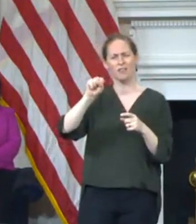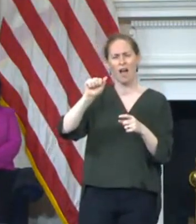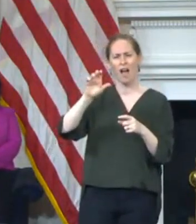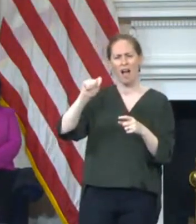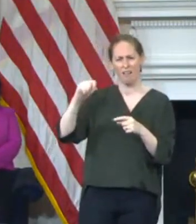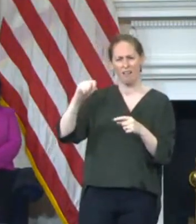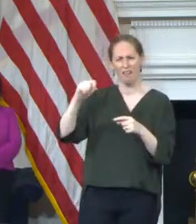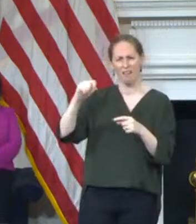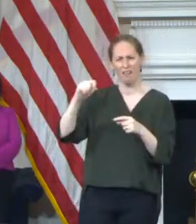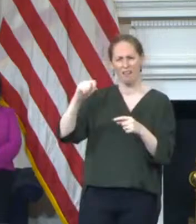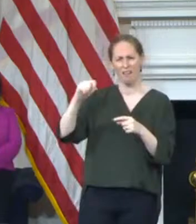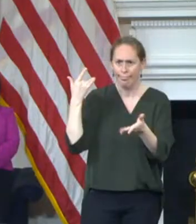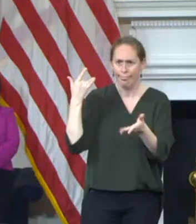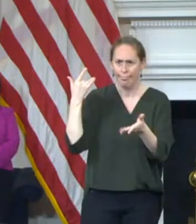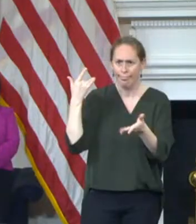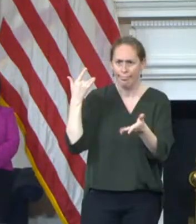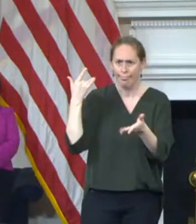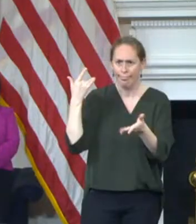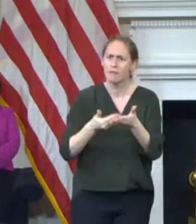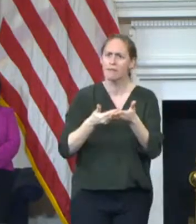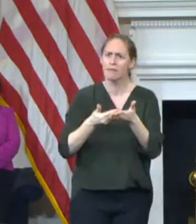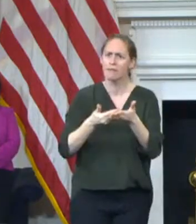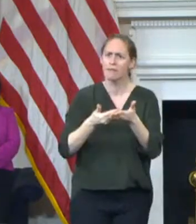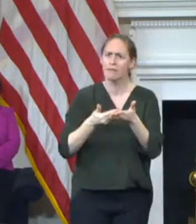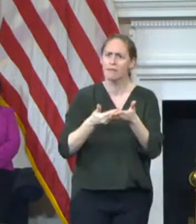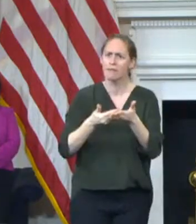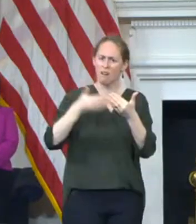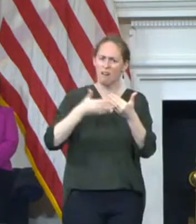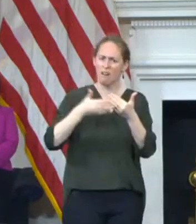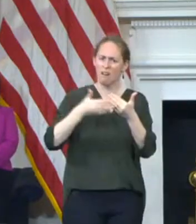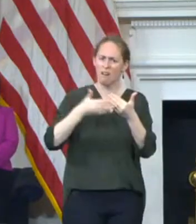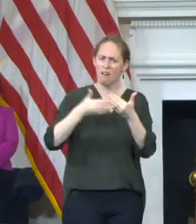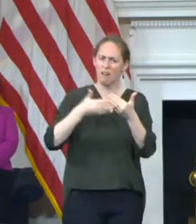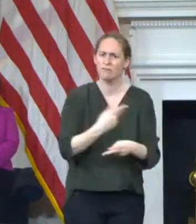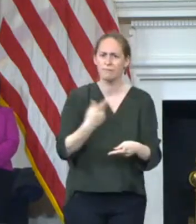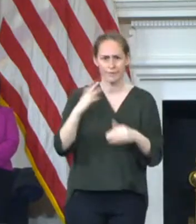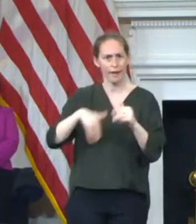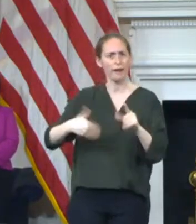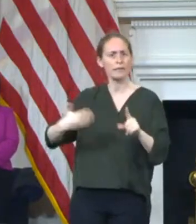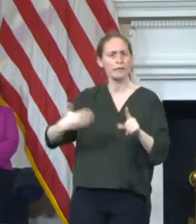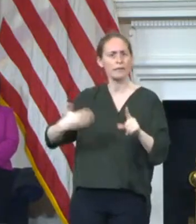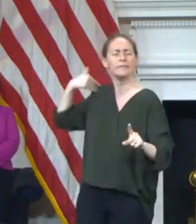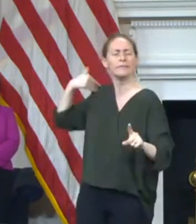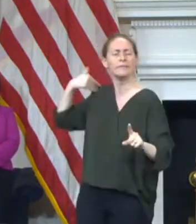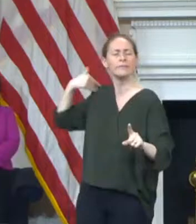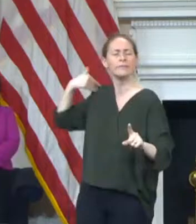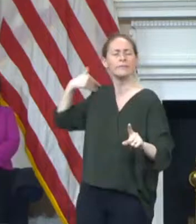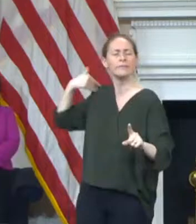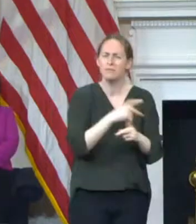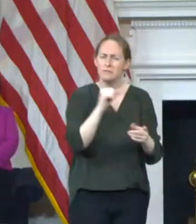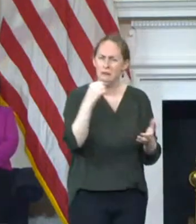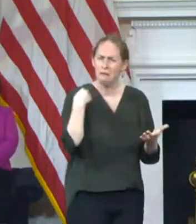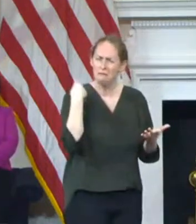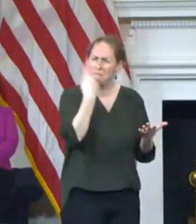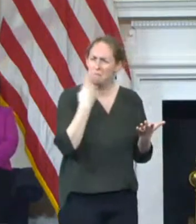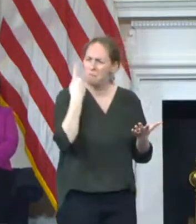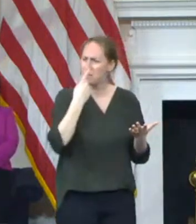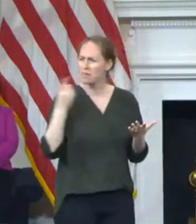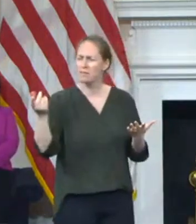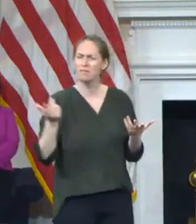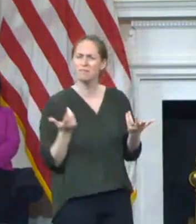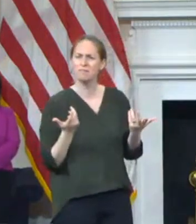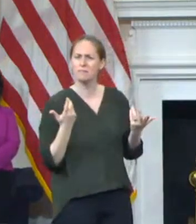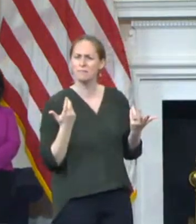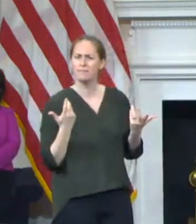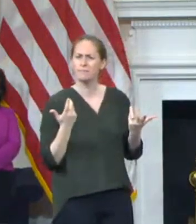where, as we heard the other day, could be even worse than what we originally had. You told us that the Vice President has been a partner with the